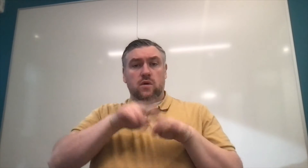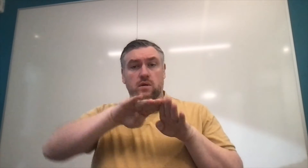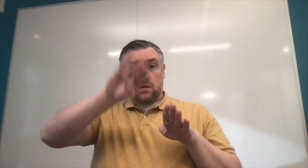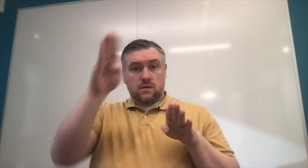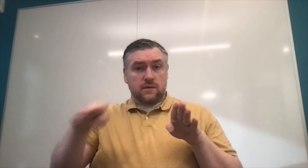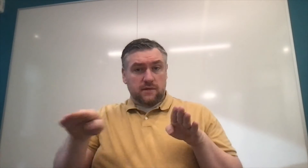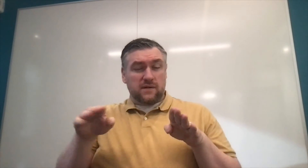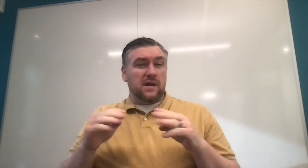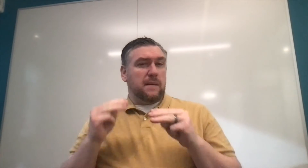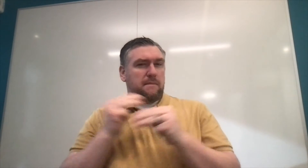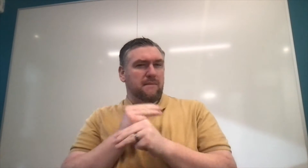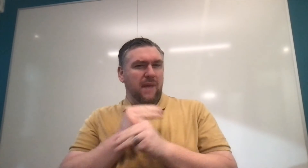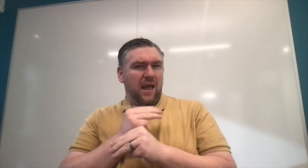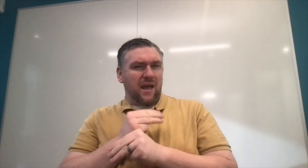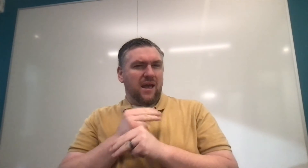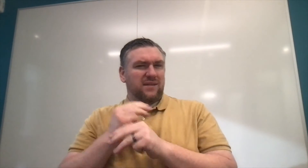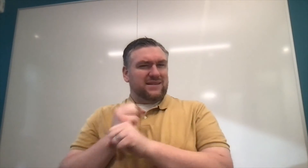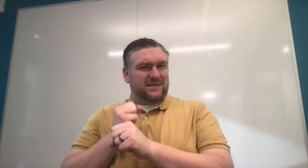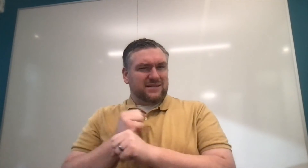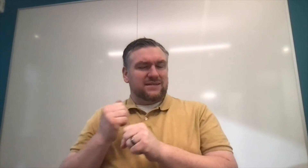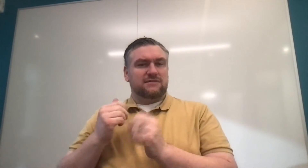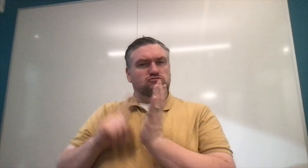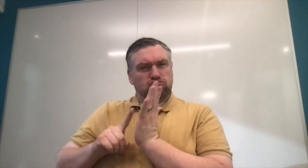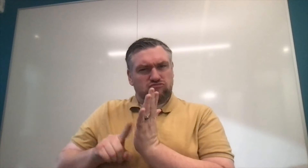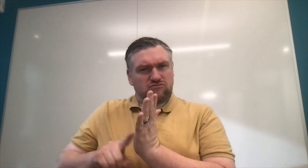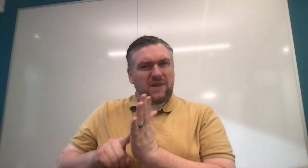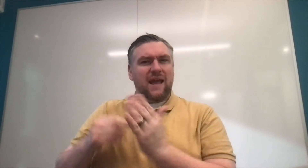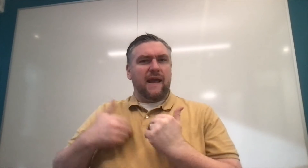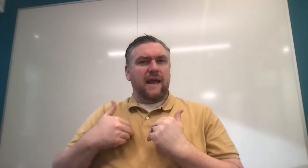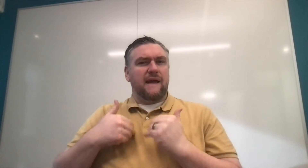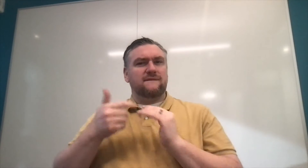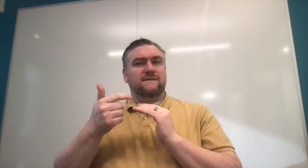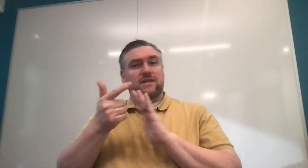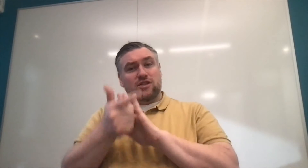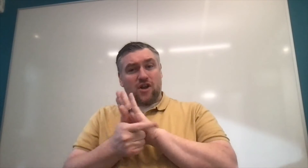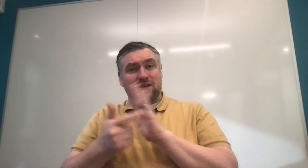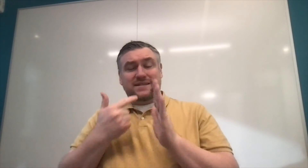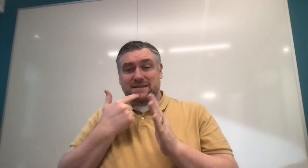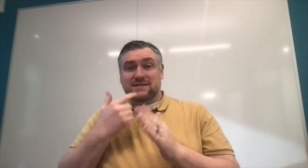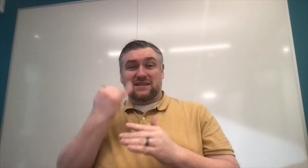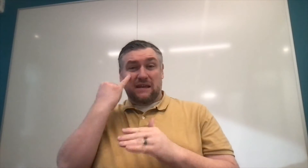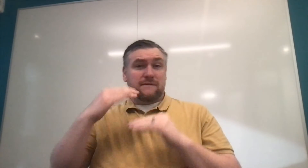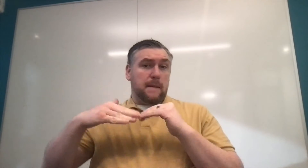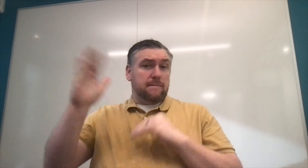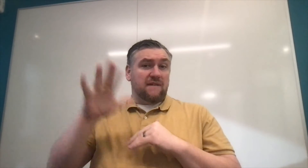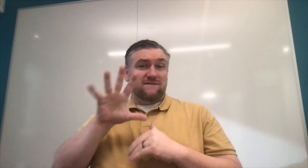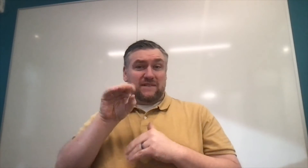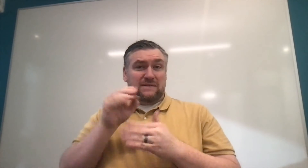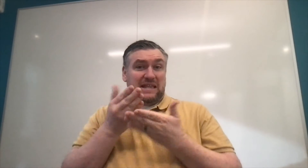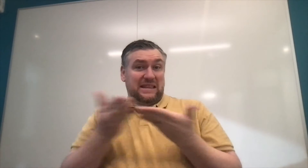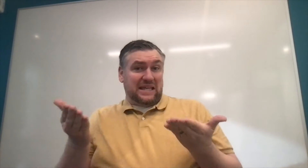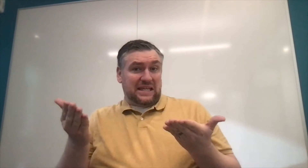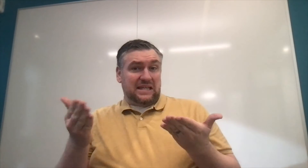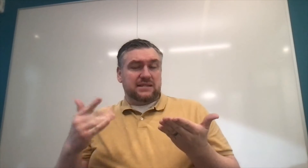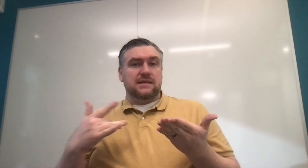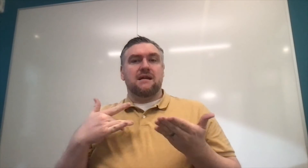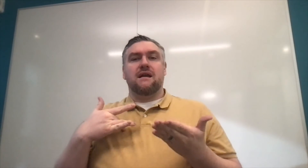So first, the normal curve. Math and statistics, after research, have a law, essentially, that says that if you have more than